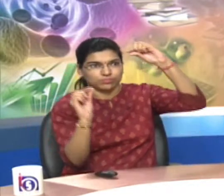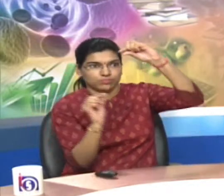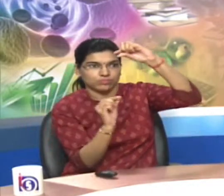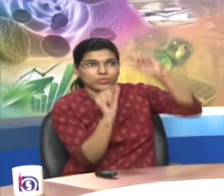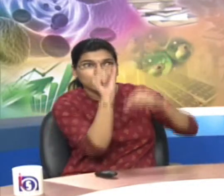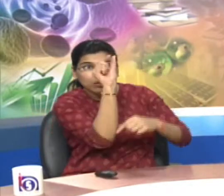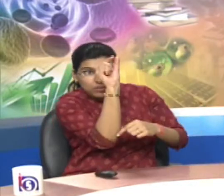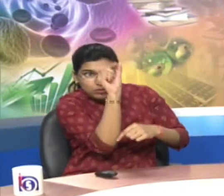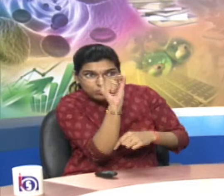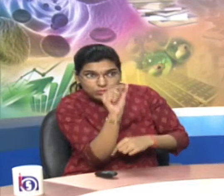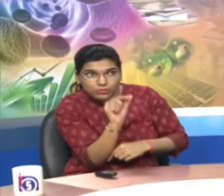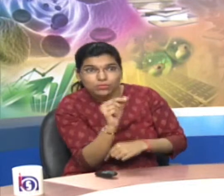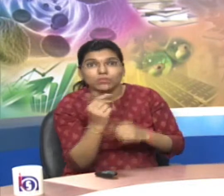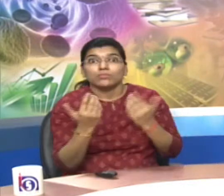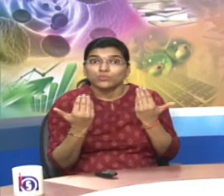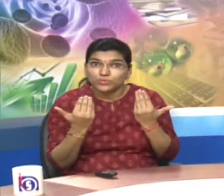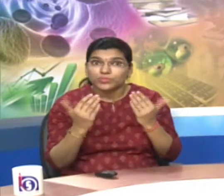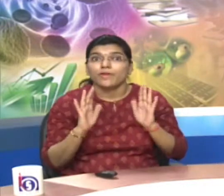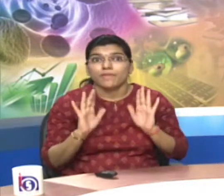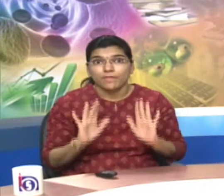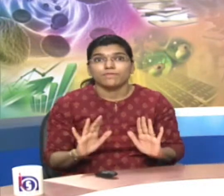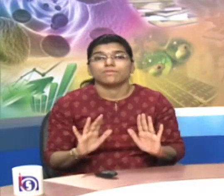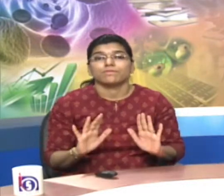right side or on the left side.